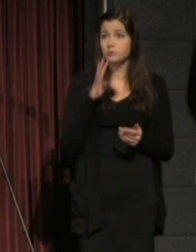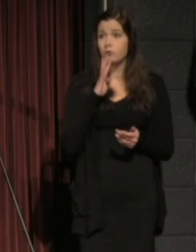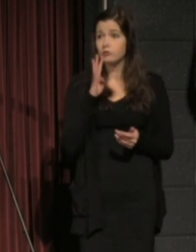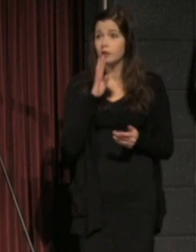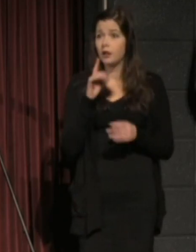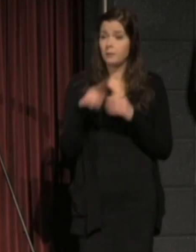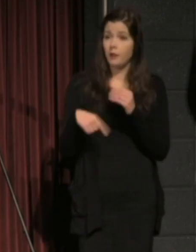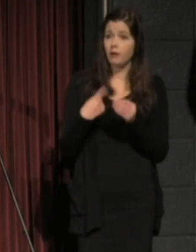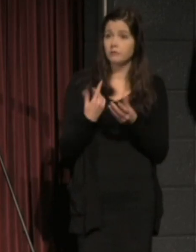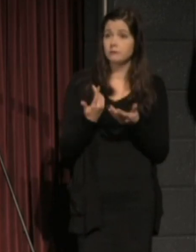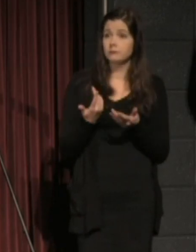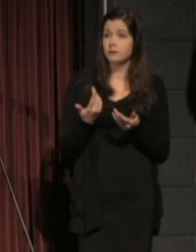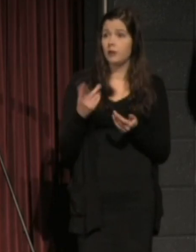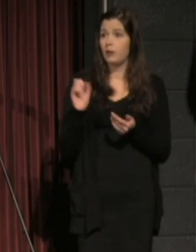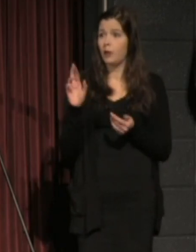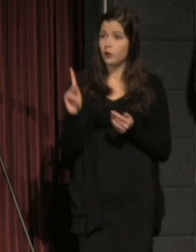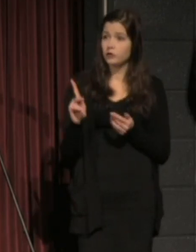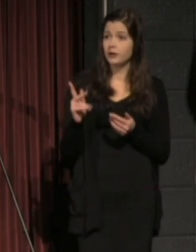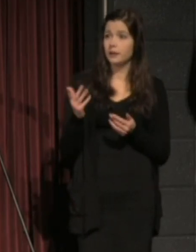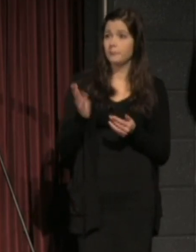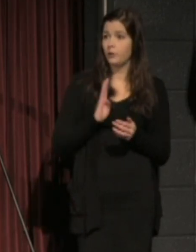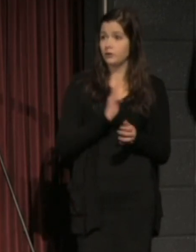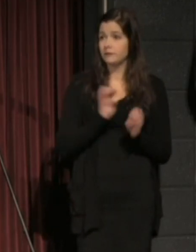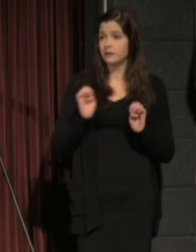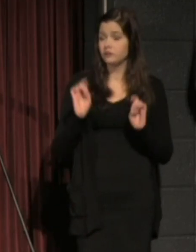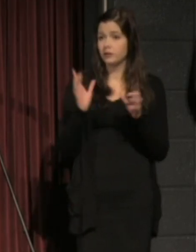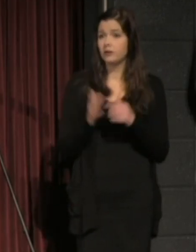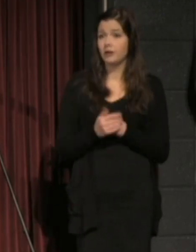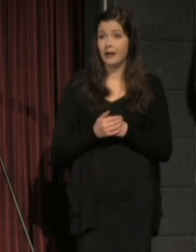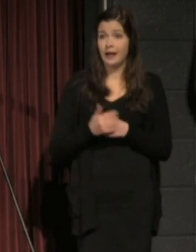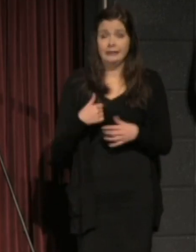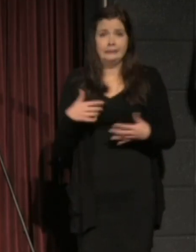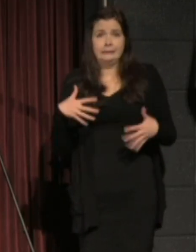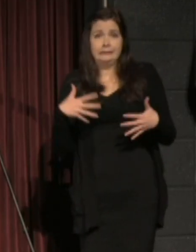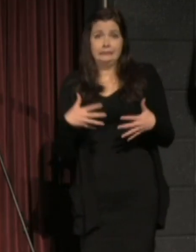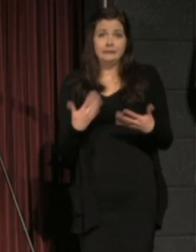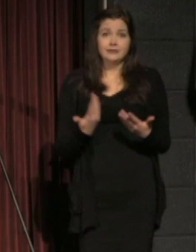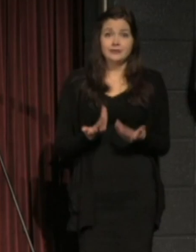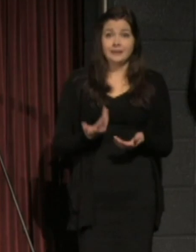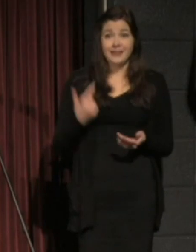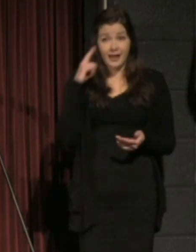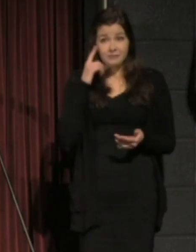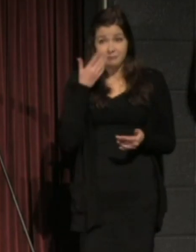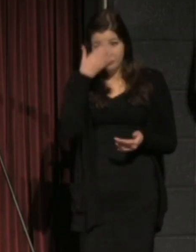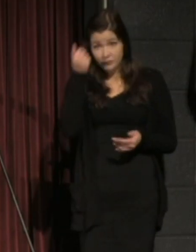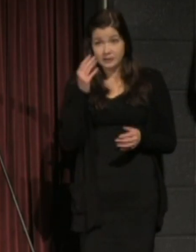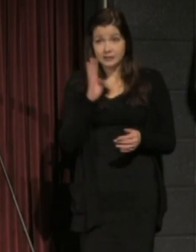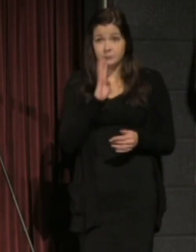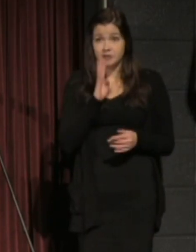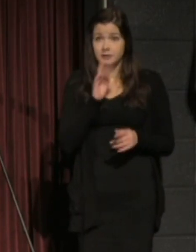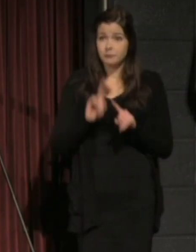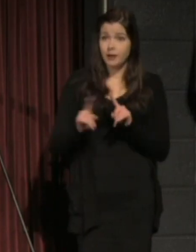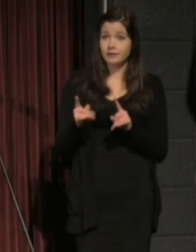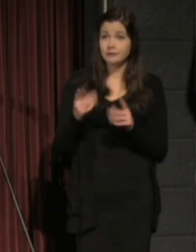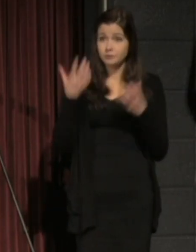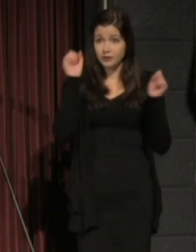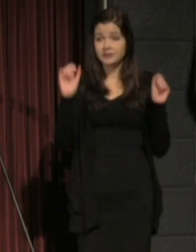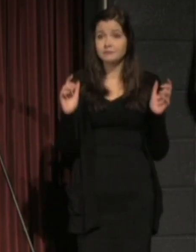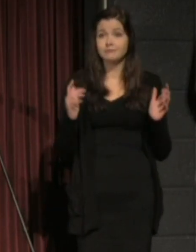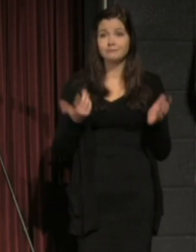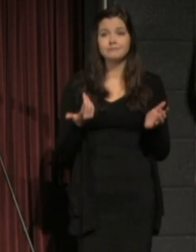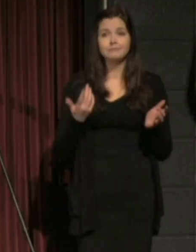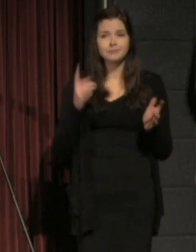LARC, and even though I was so nerve-wracked, I was afraid I would forget how to speak, Dr. Darling still believed in me and told me that I would be able to do